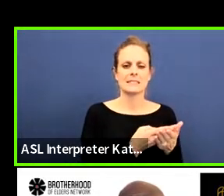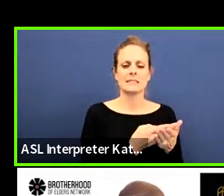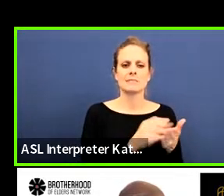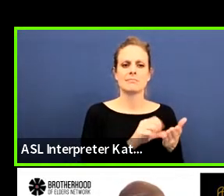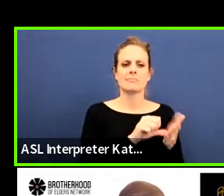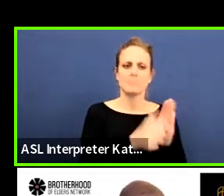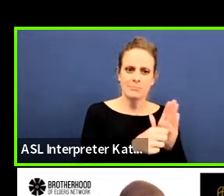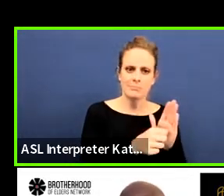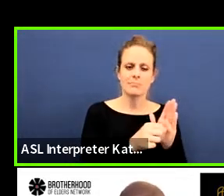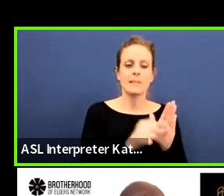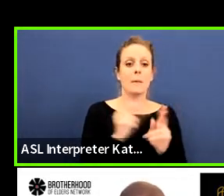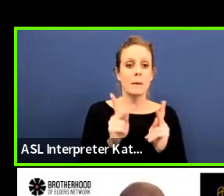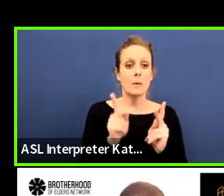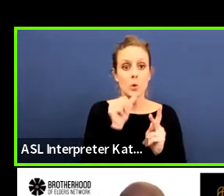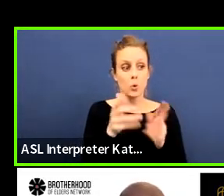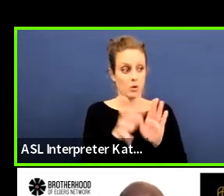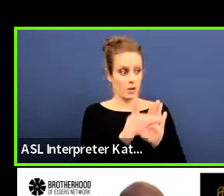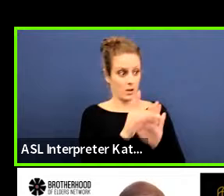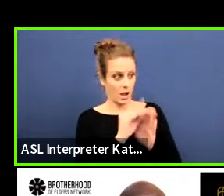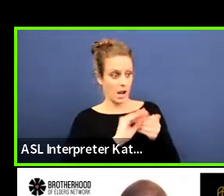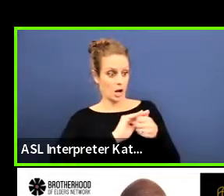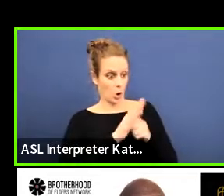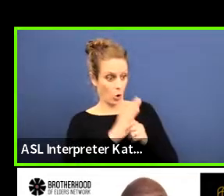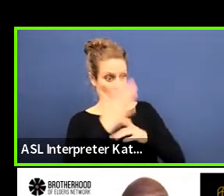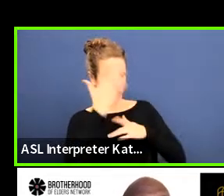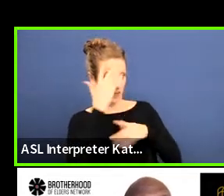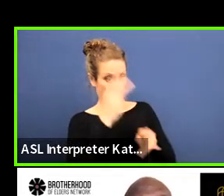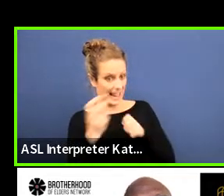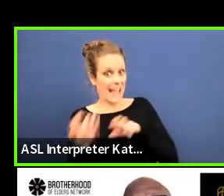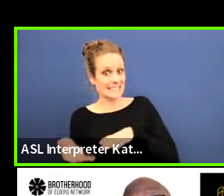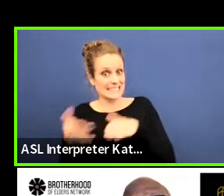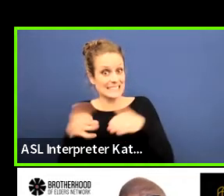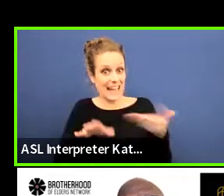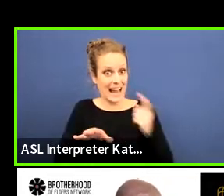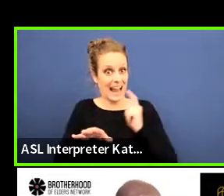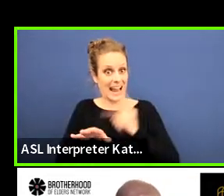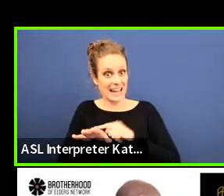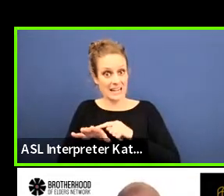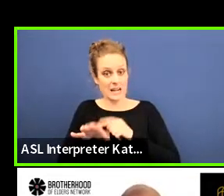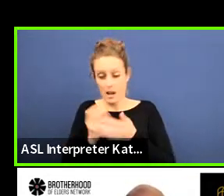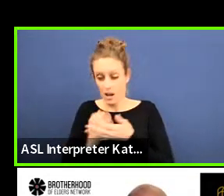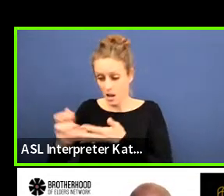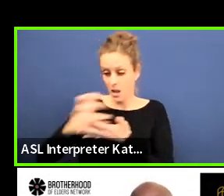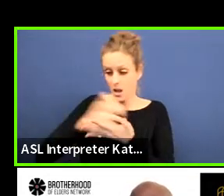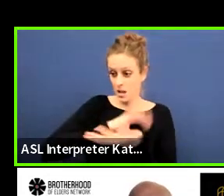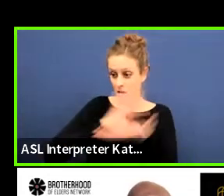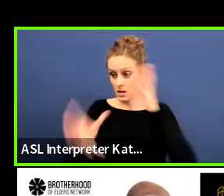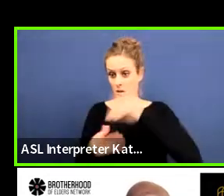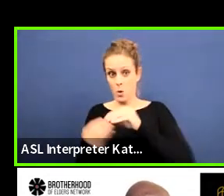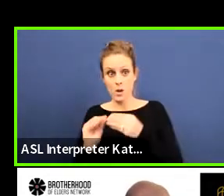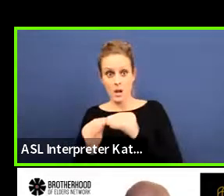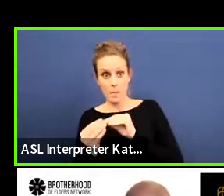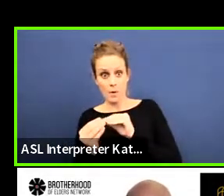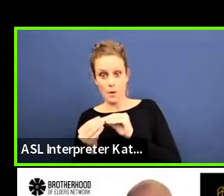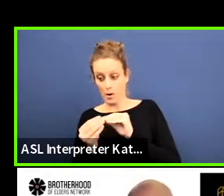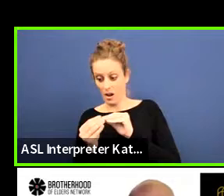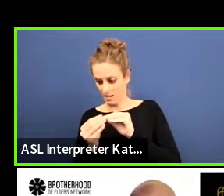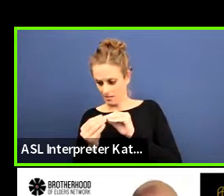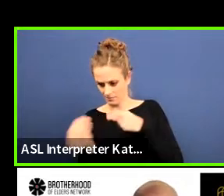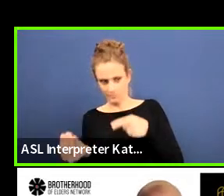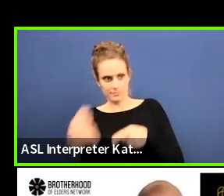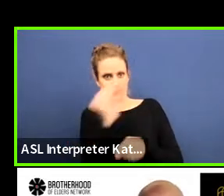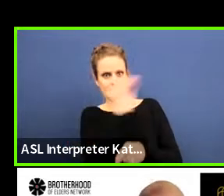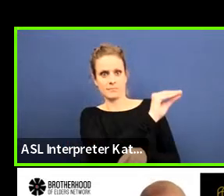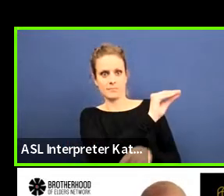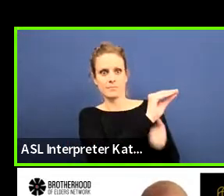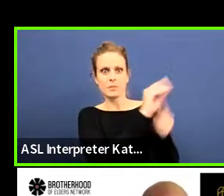have died from COVID, using that number as a way to demonstrate the impact of COVID.